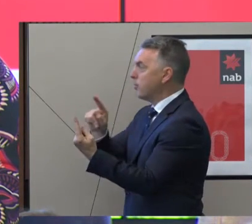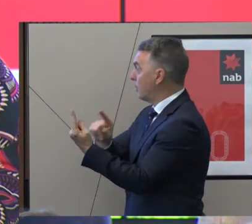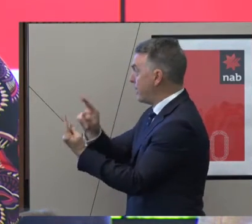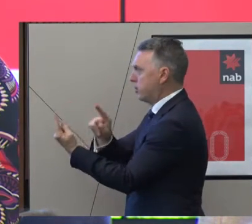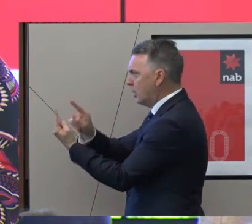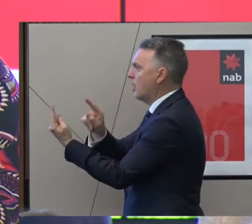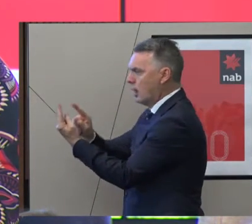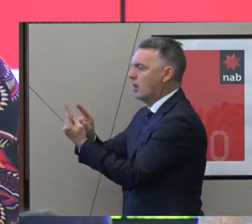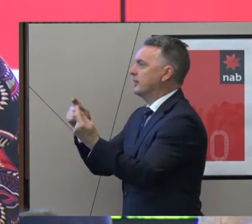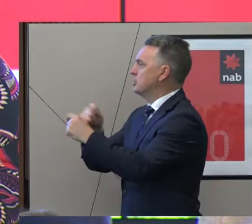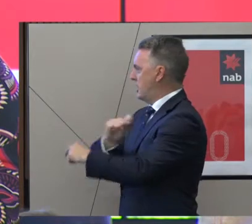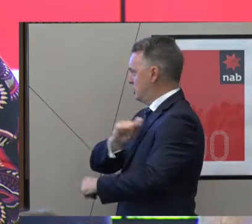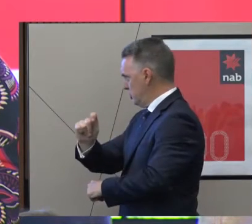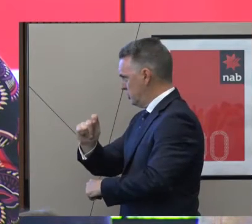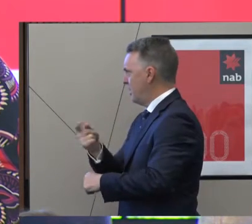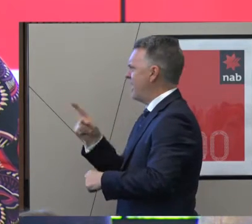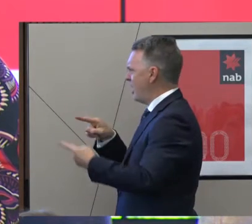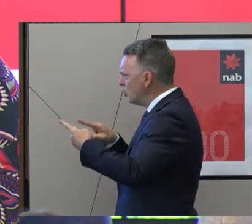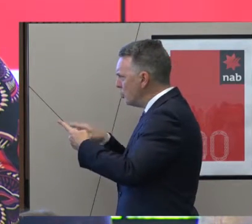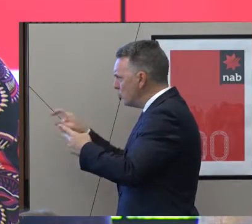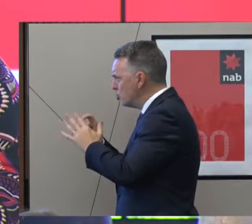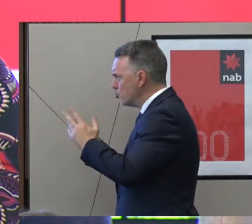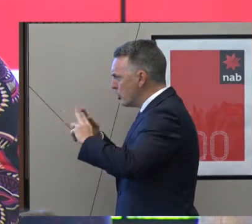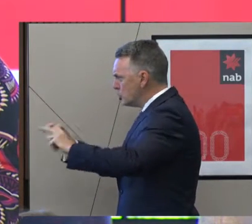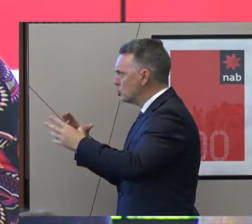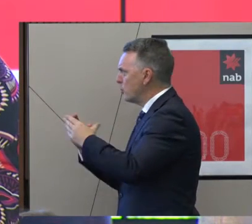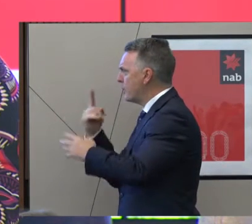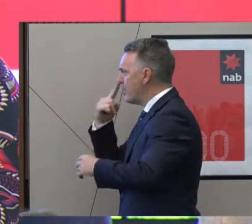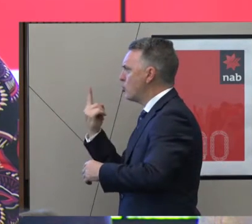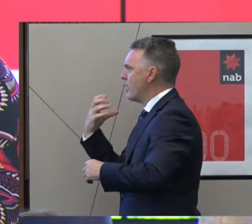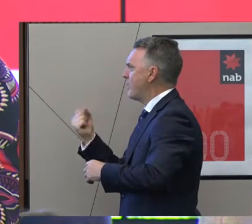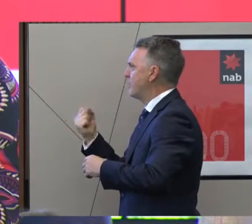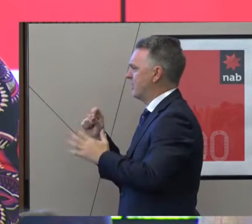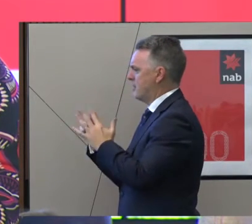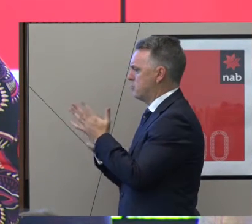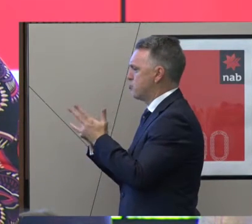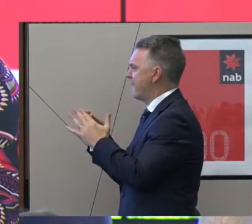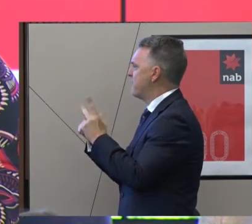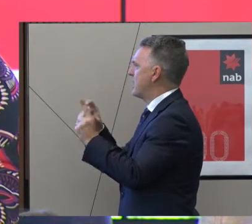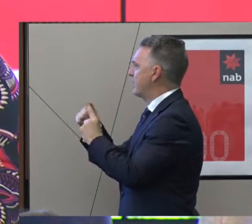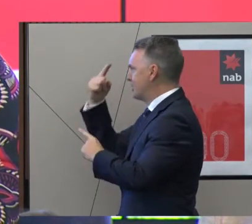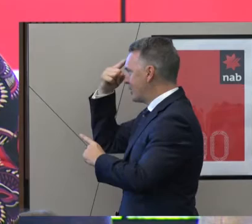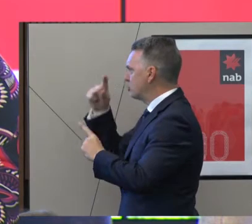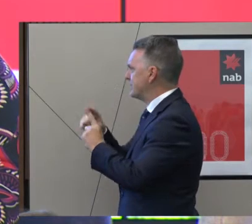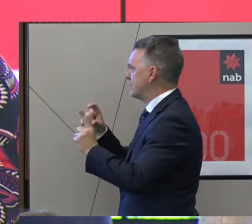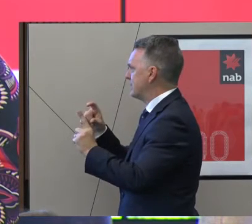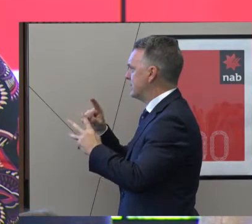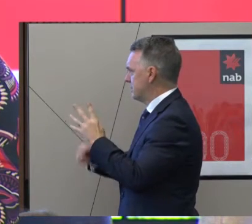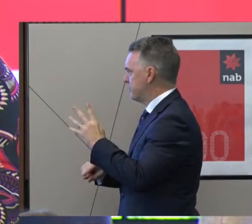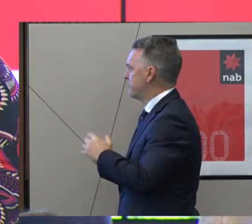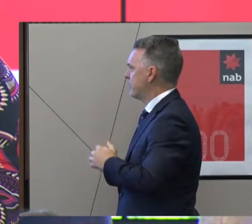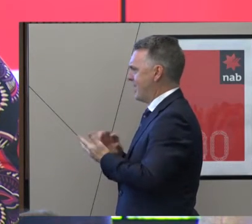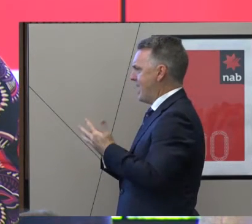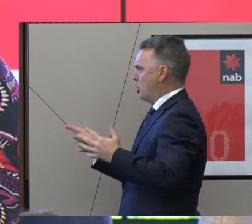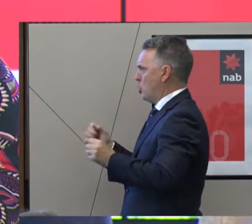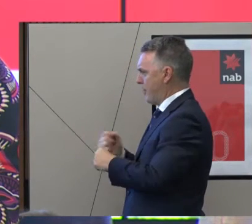In a situation where, and you also do research with people with significant, profound intellectual disabilities, how do you